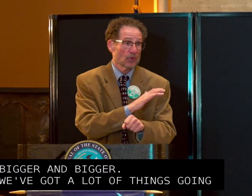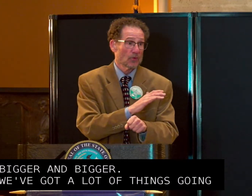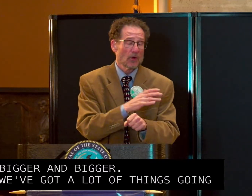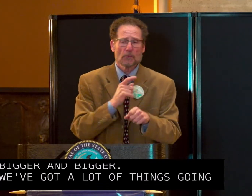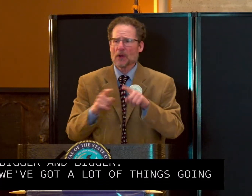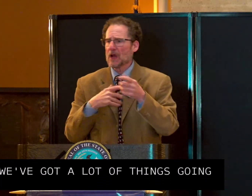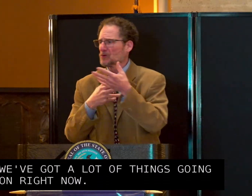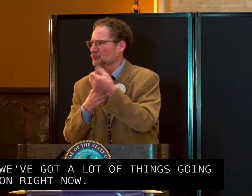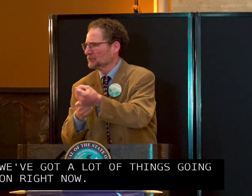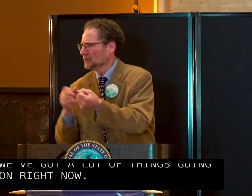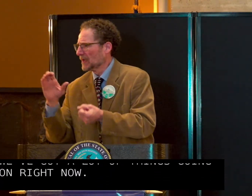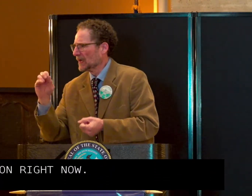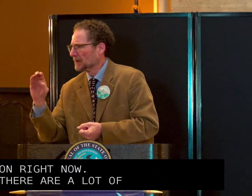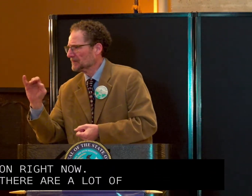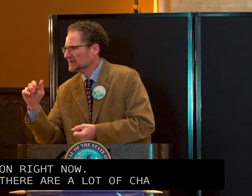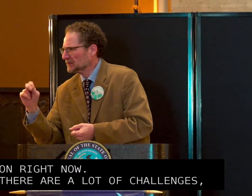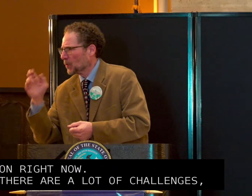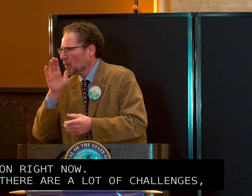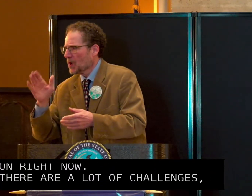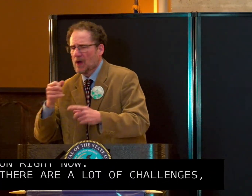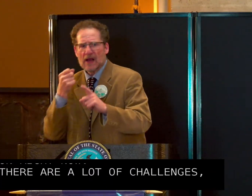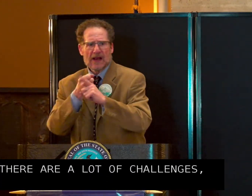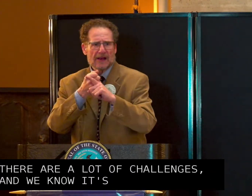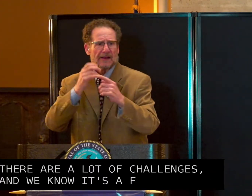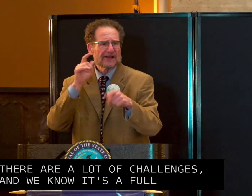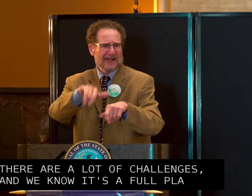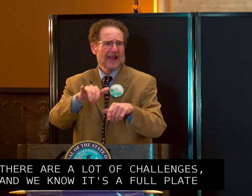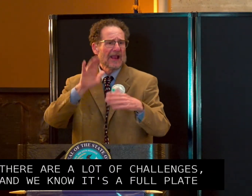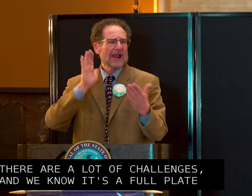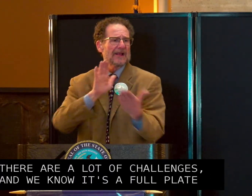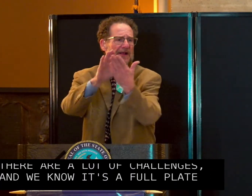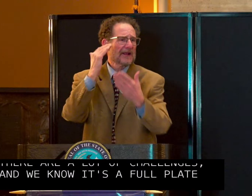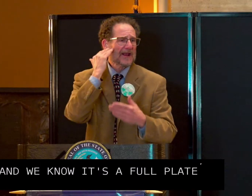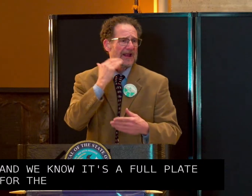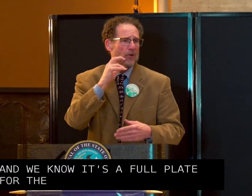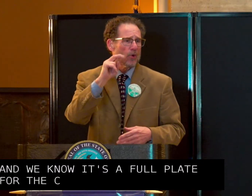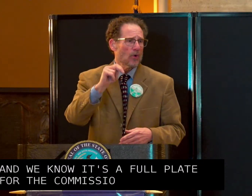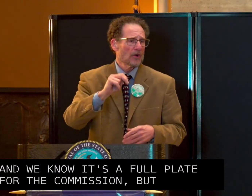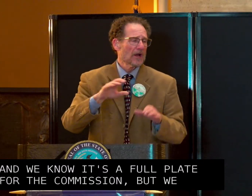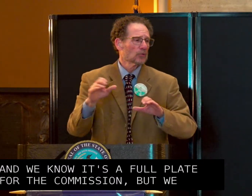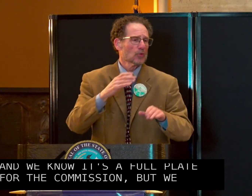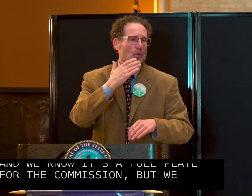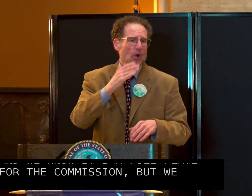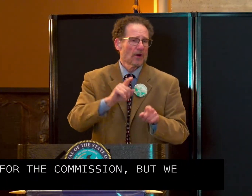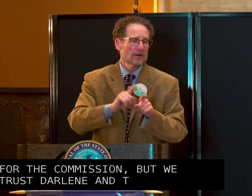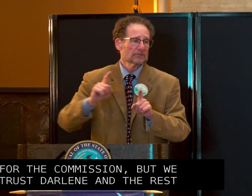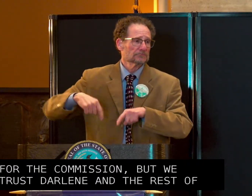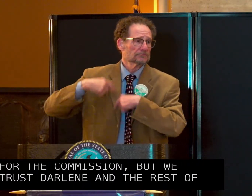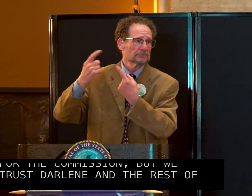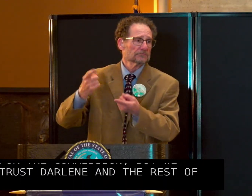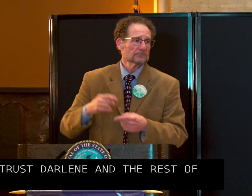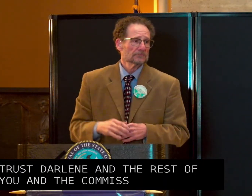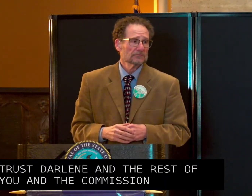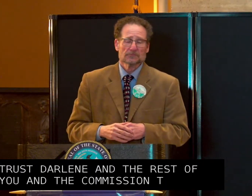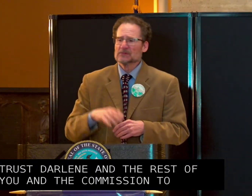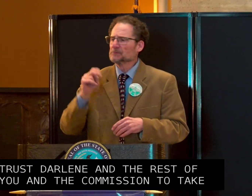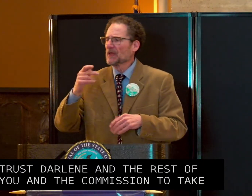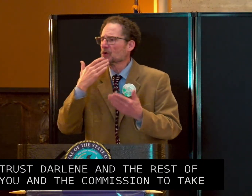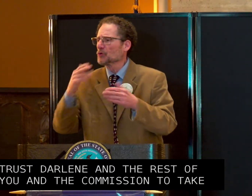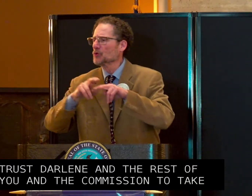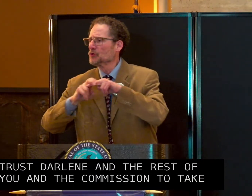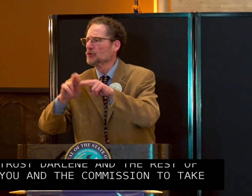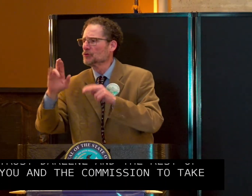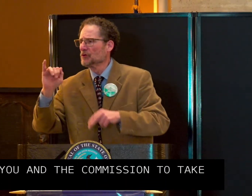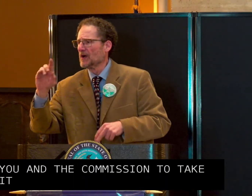of challenges, and we know it's a full plate for the commission, but we trust Darlene and the rest of you and the commission to take it head on. And we know